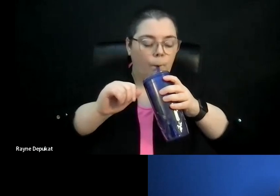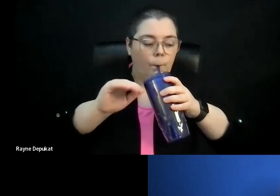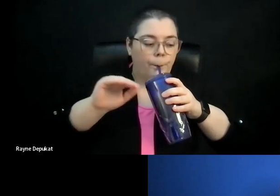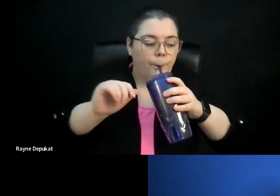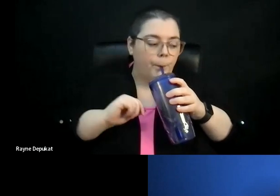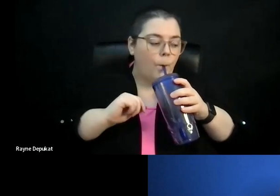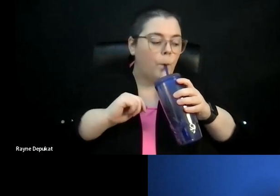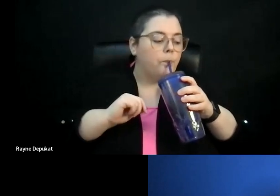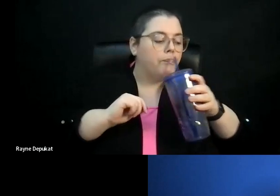Let me think.